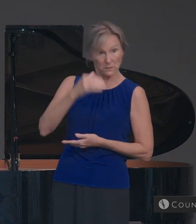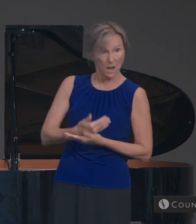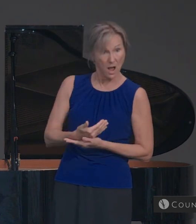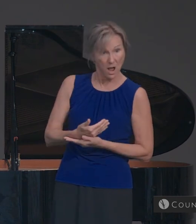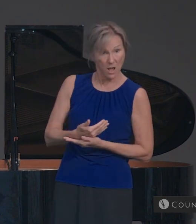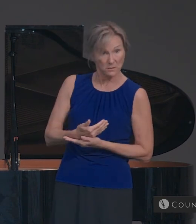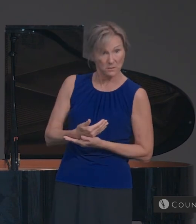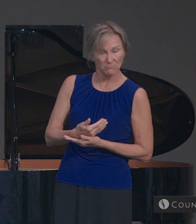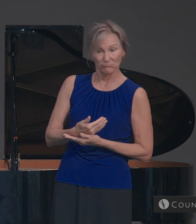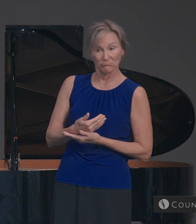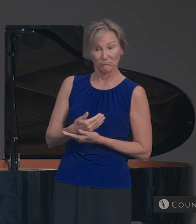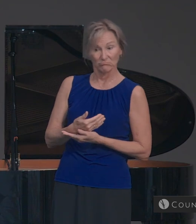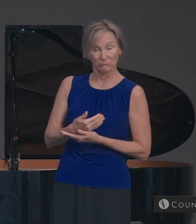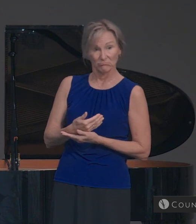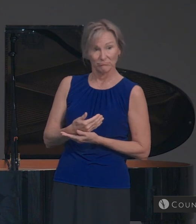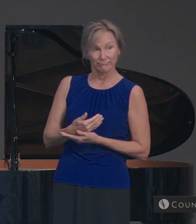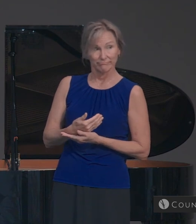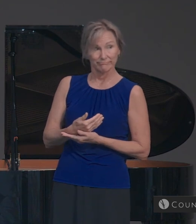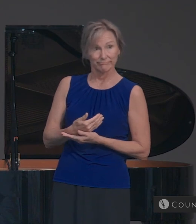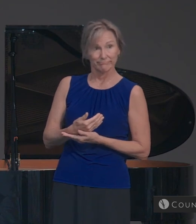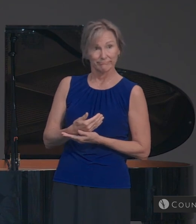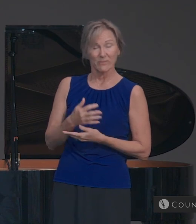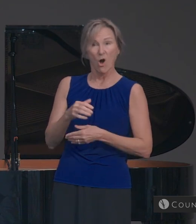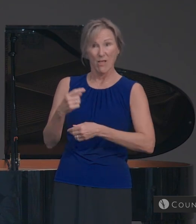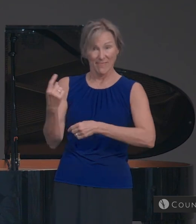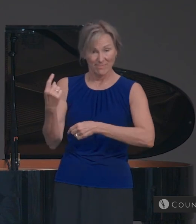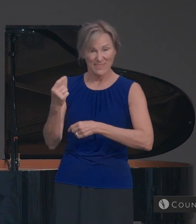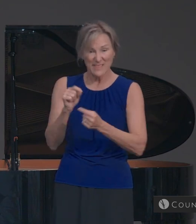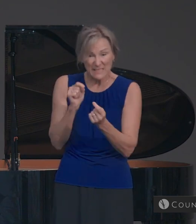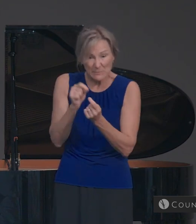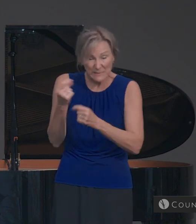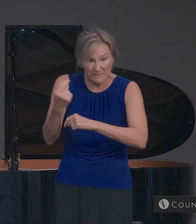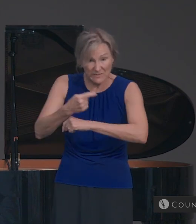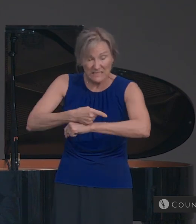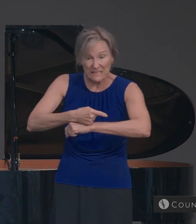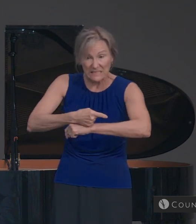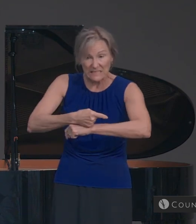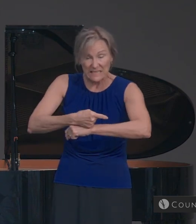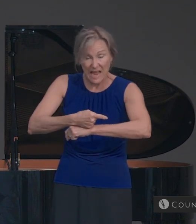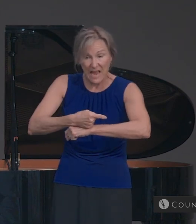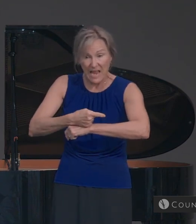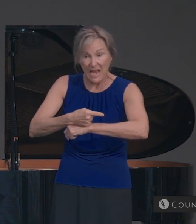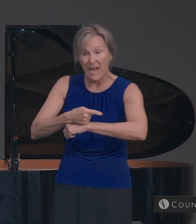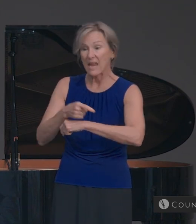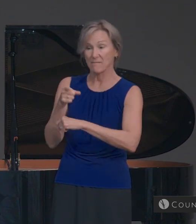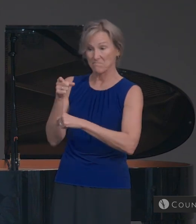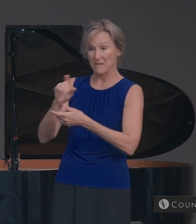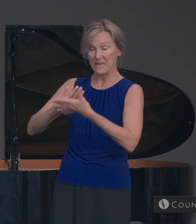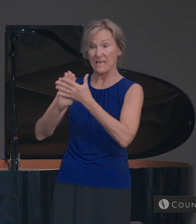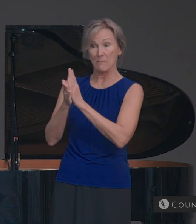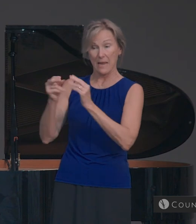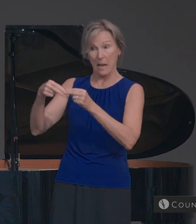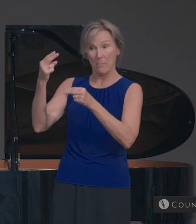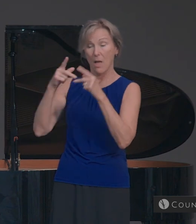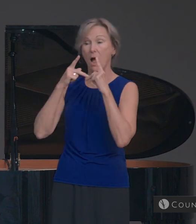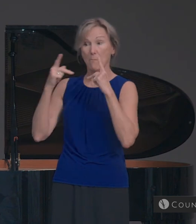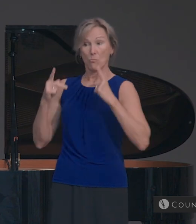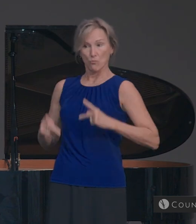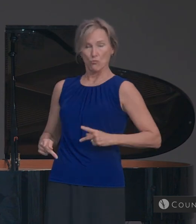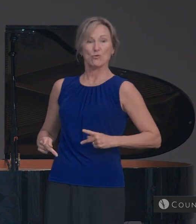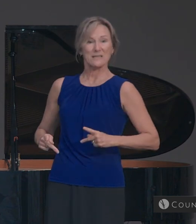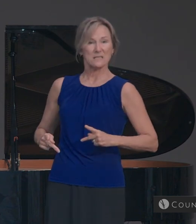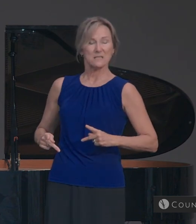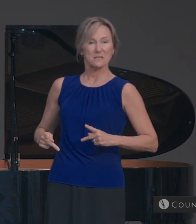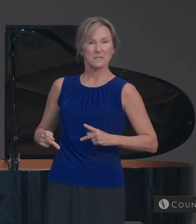His two oldest sons, on the very day, it looks like anyway, as you read it, on the very day that he was ordained as high priest, that he was inaugurated,